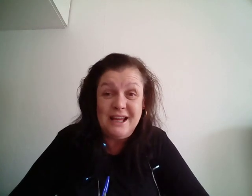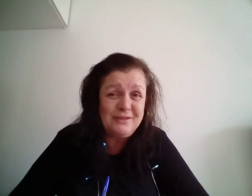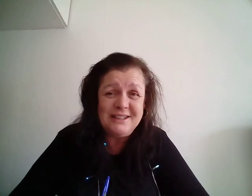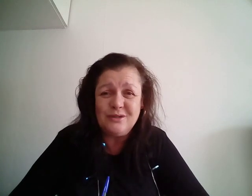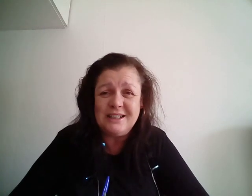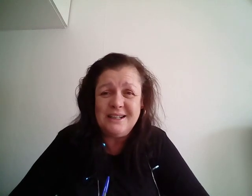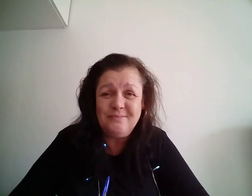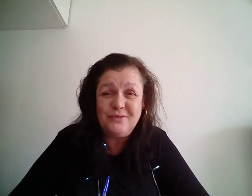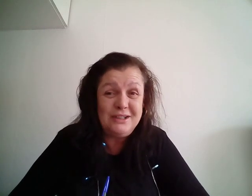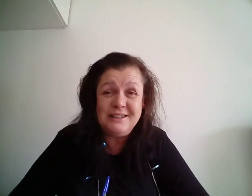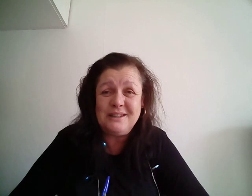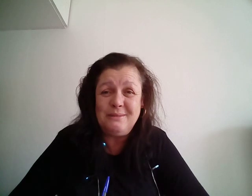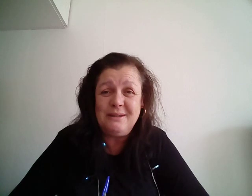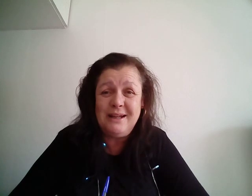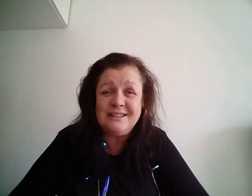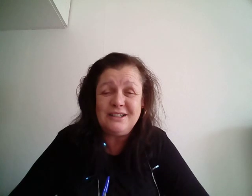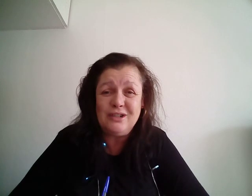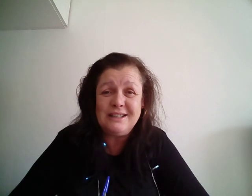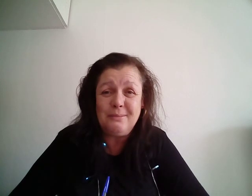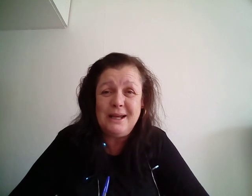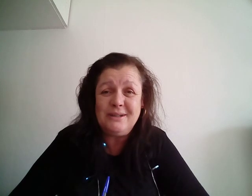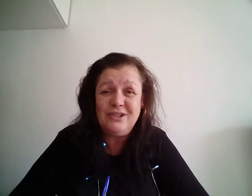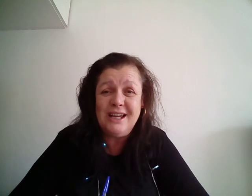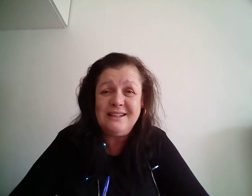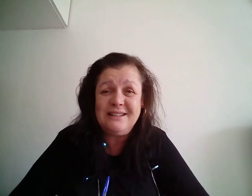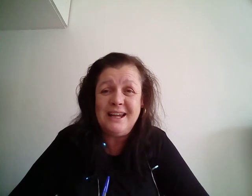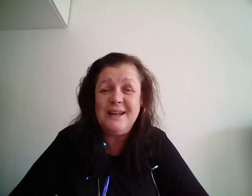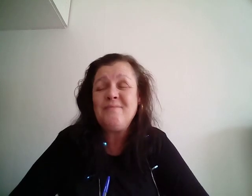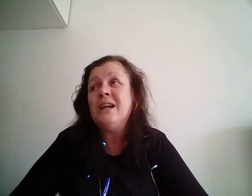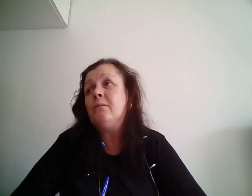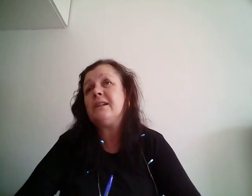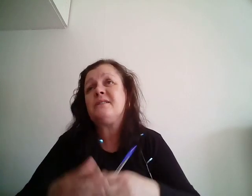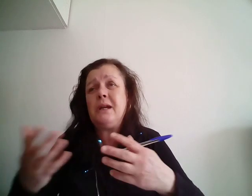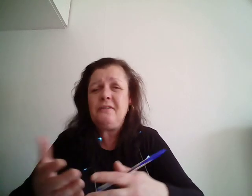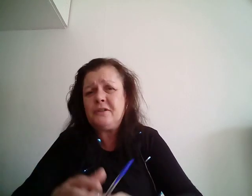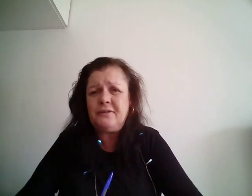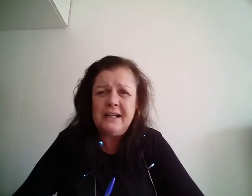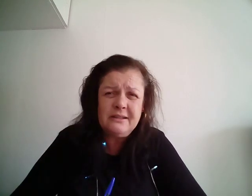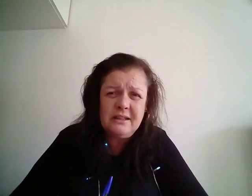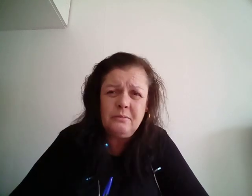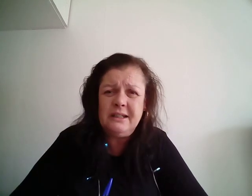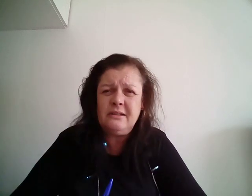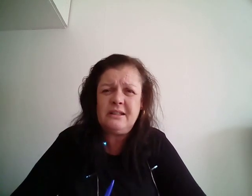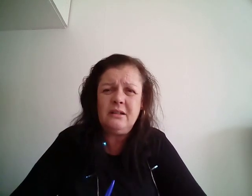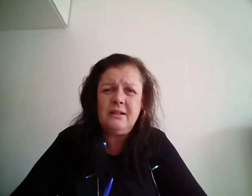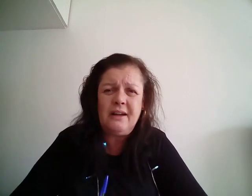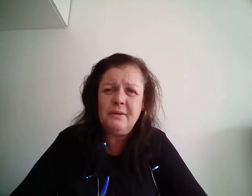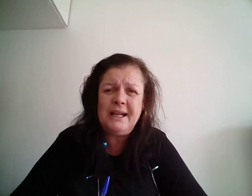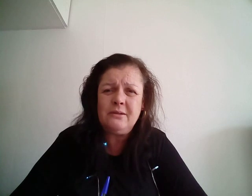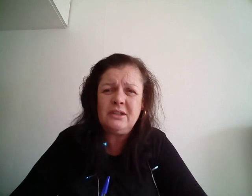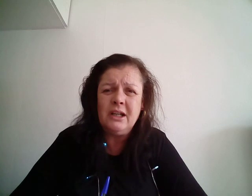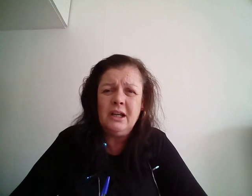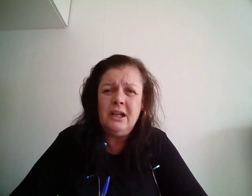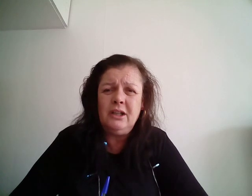every single day. Do you see what I mean, my delicious little babies? Yes, okay? Because we have to find something to laugh about. You